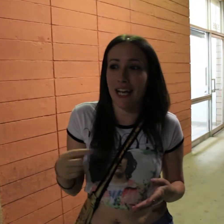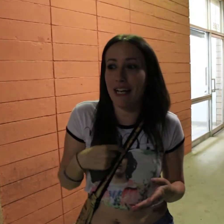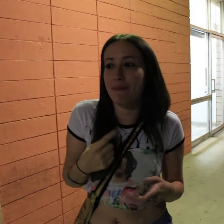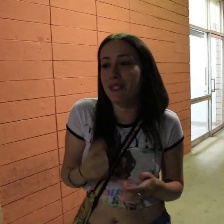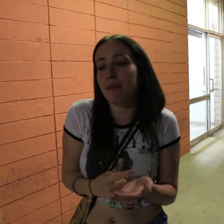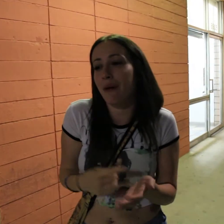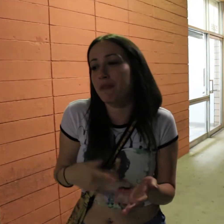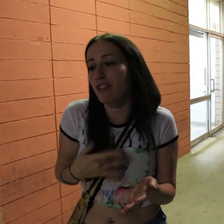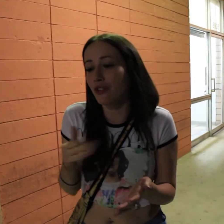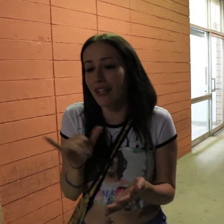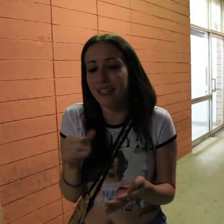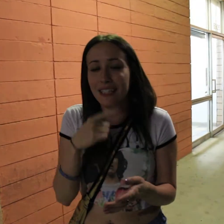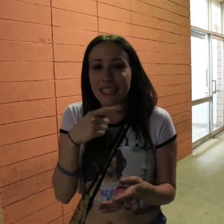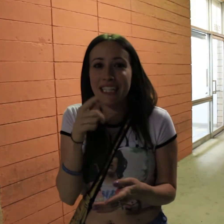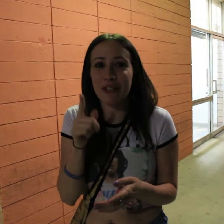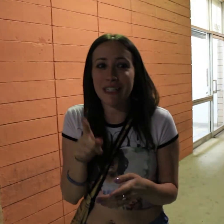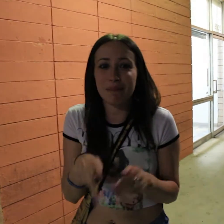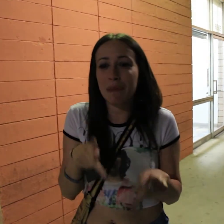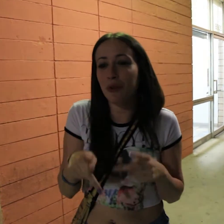I sometimes feel like hearing people